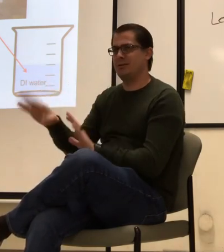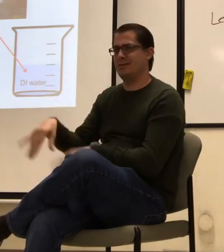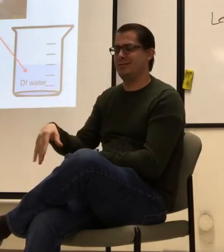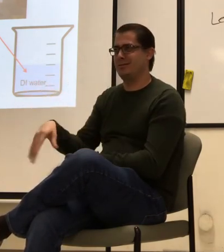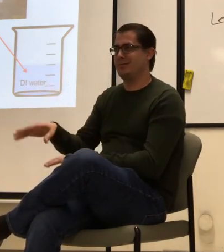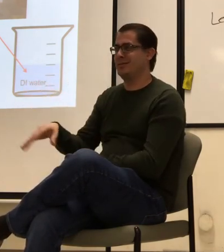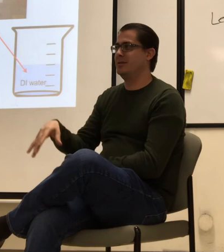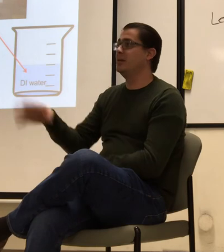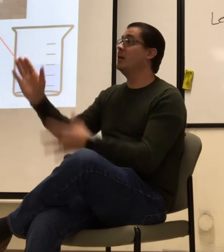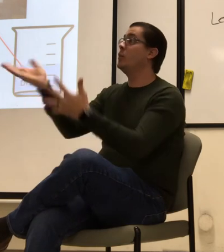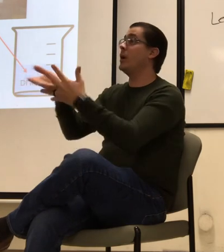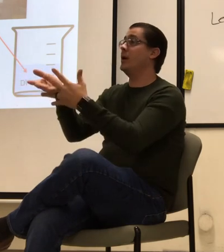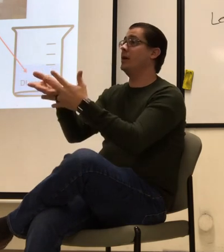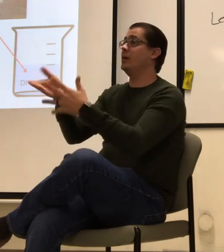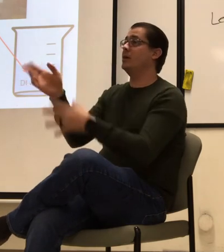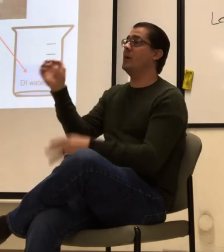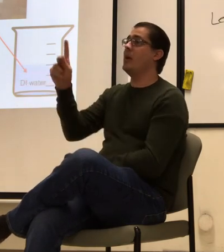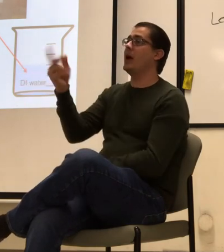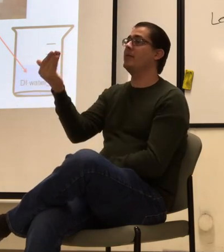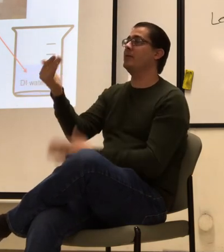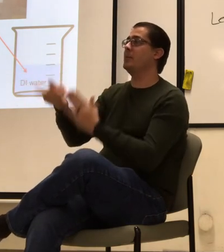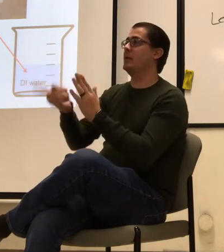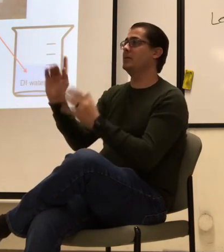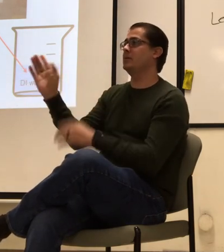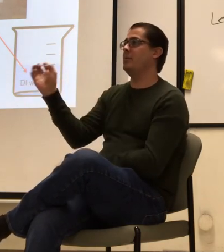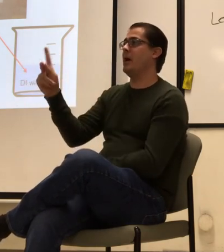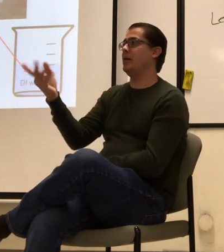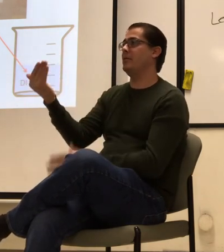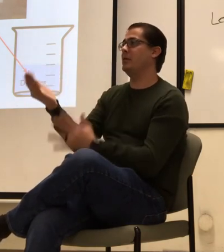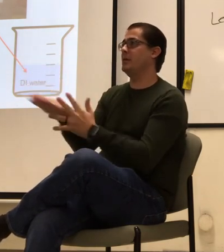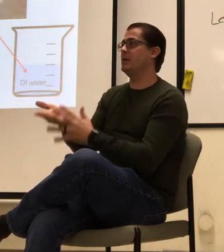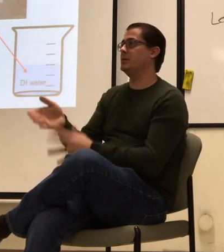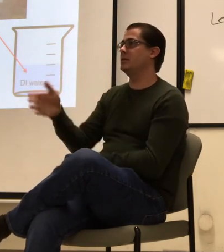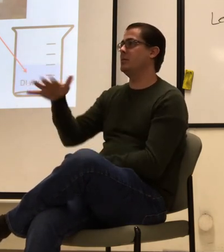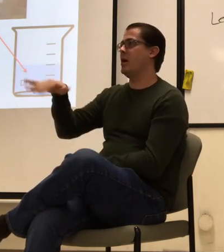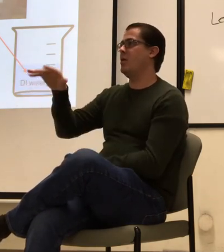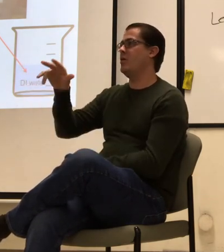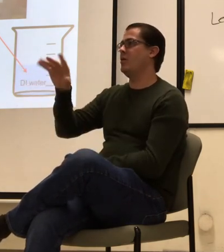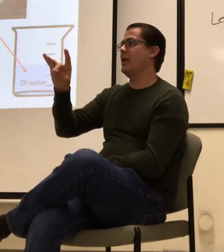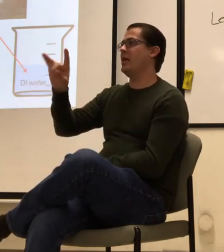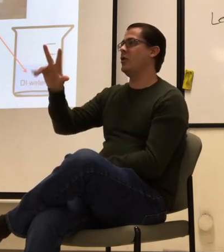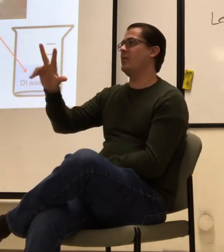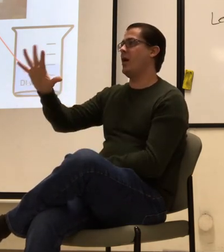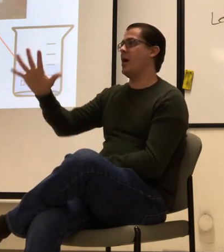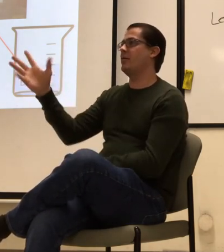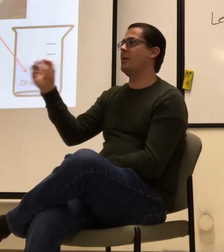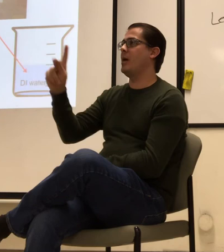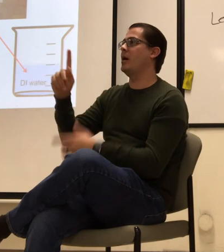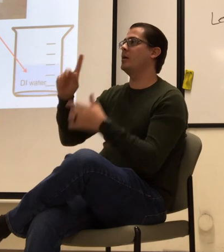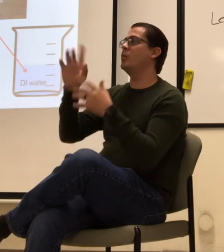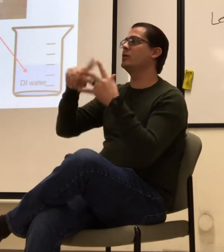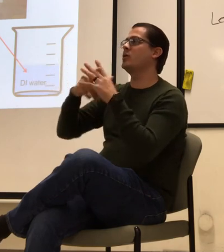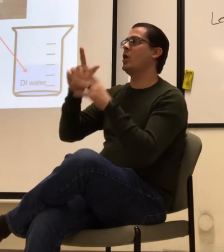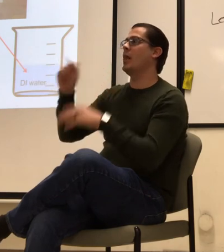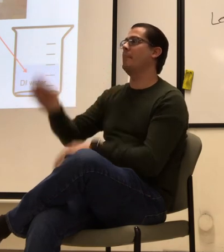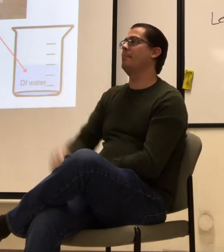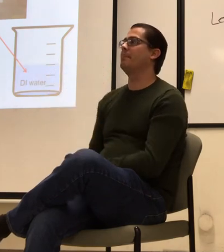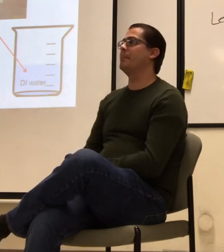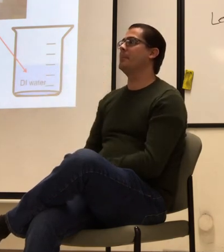Okay, let's take a break. Come back in 15 minutes, about 8:35, and we'll start the last.